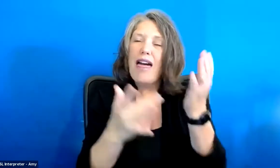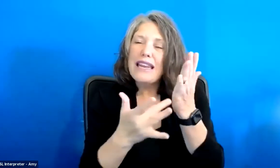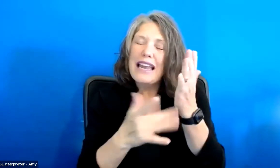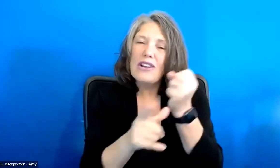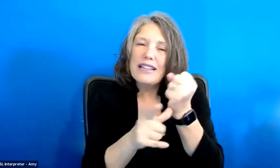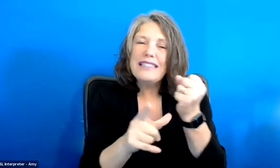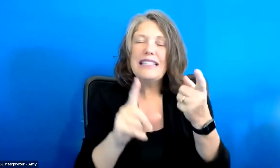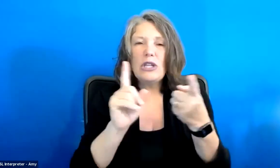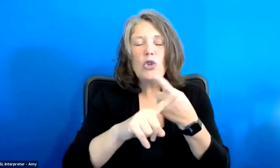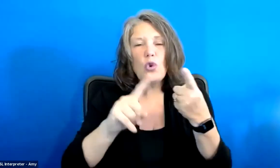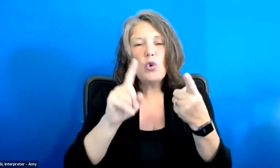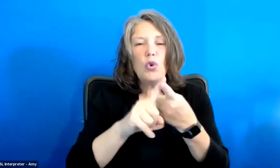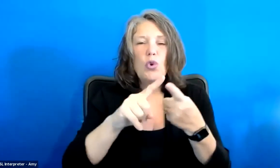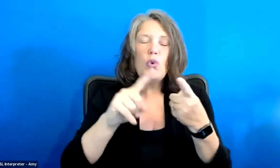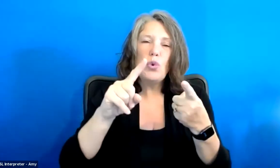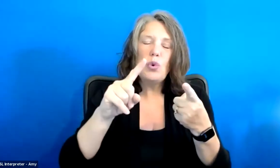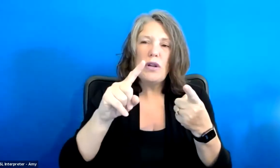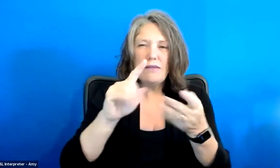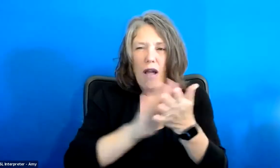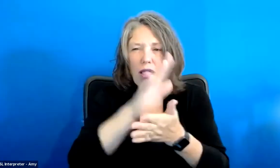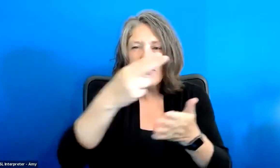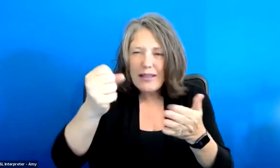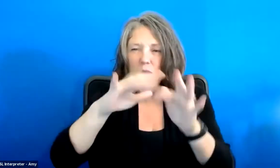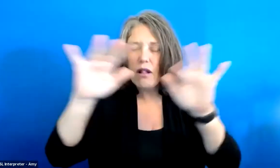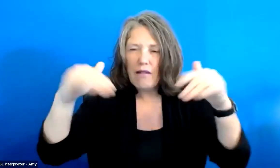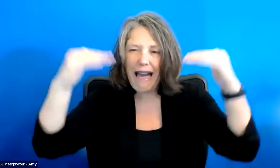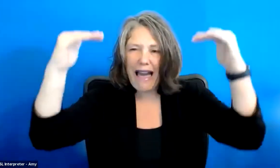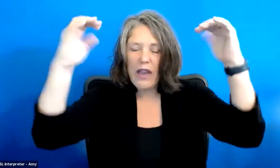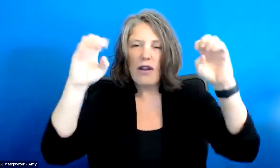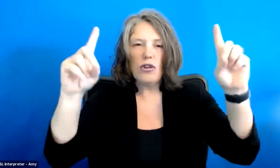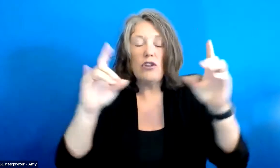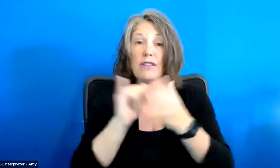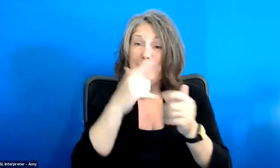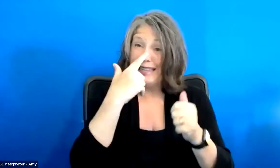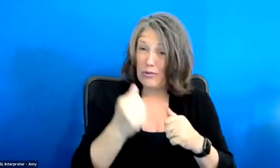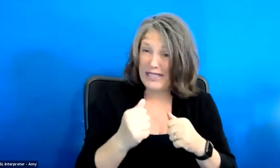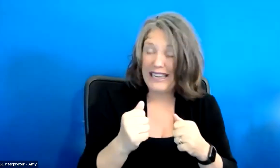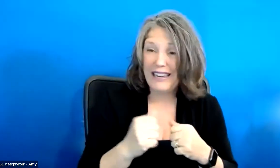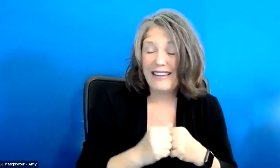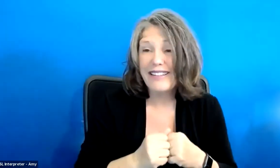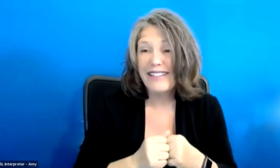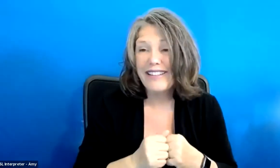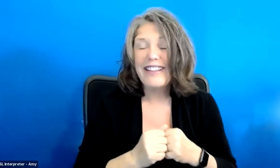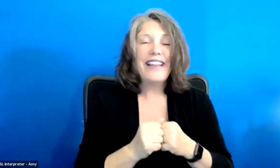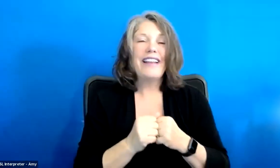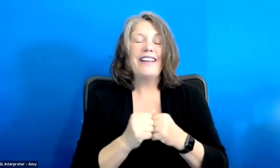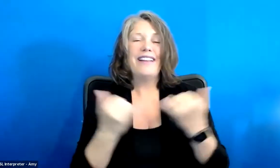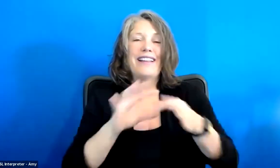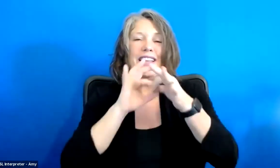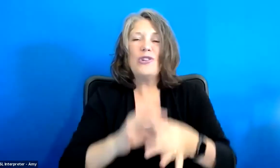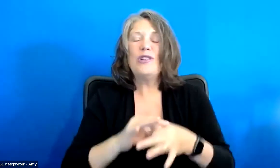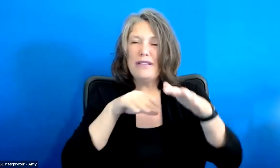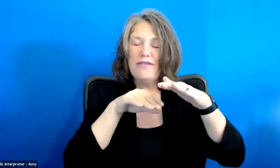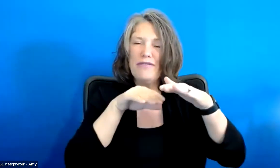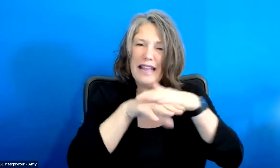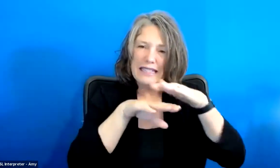higher education. And it's an interesting animal, to say the least. And in terms of accessibility